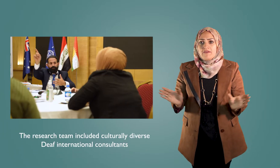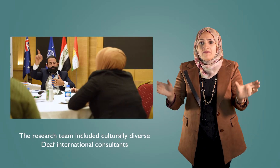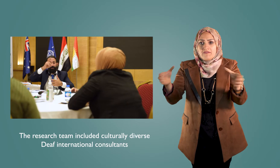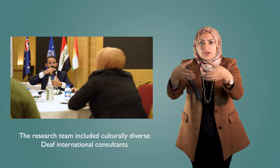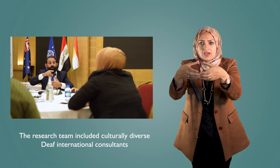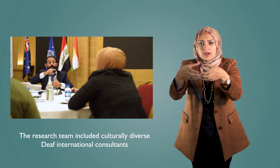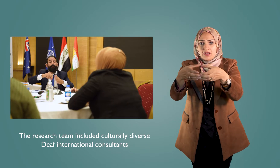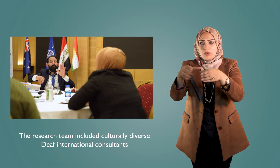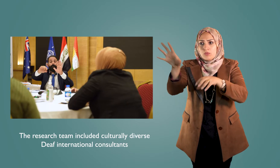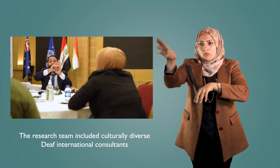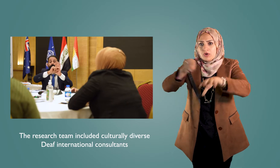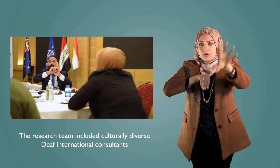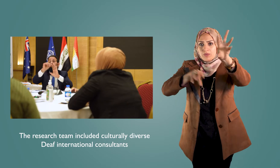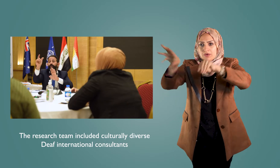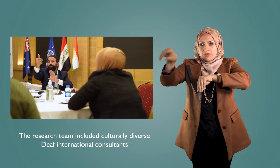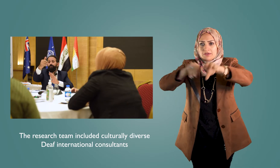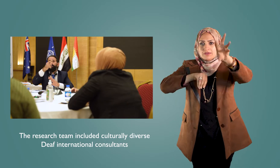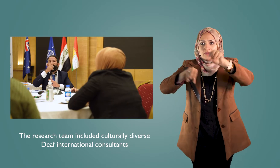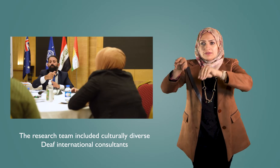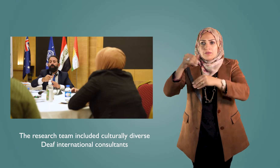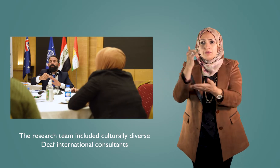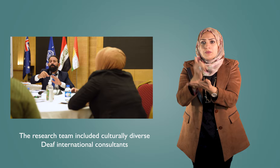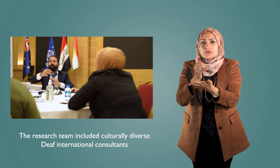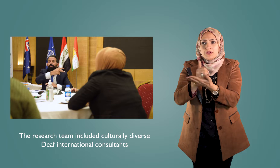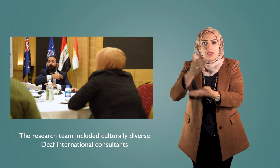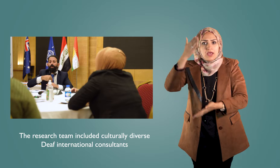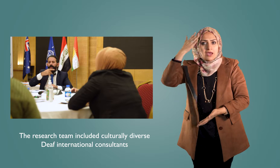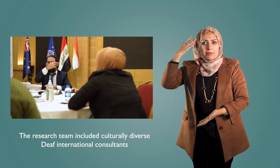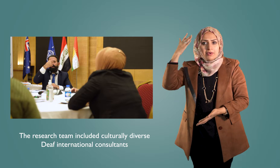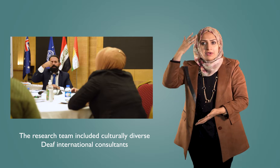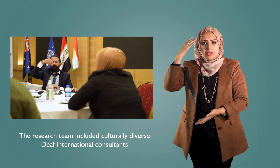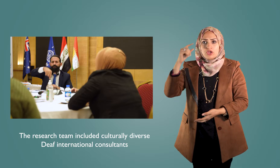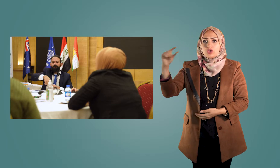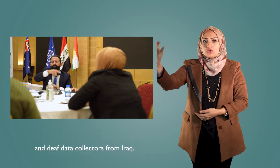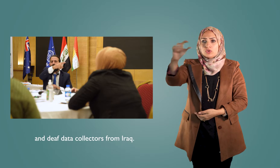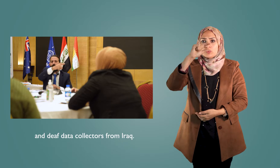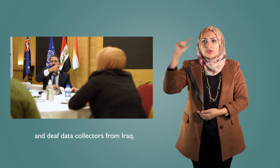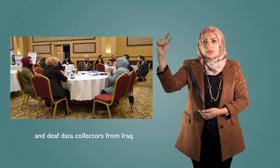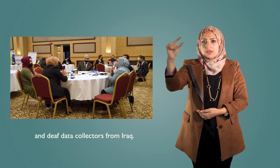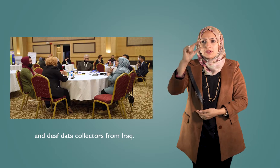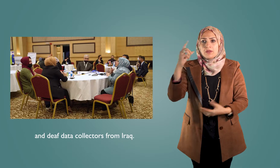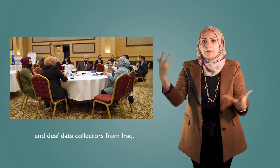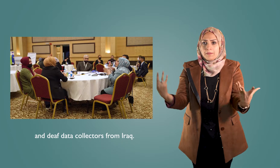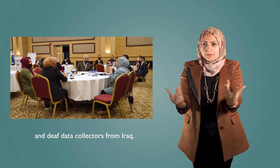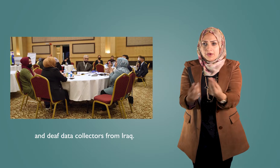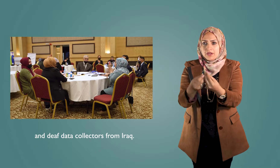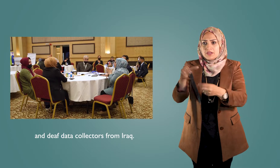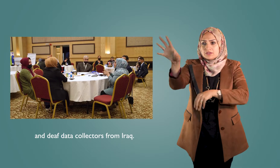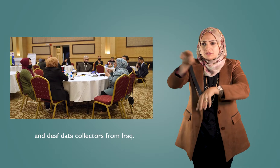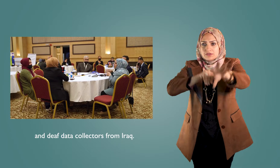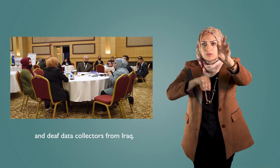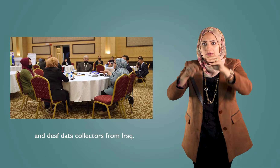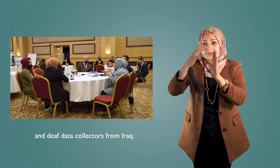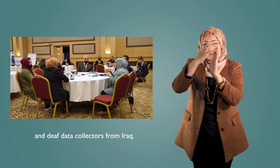The research team included culturally diverse deaf international consultants and deaf data collectors from Iraq.